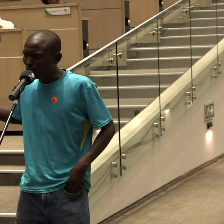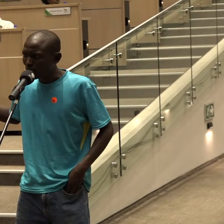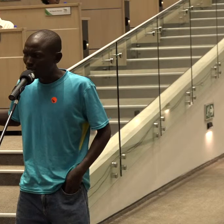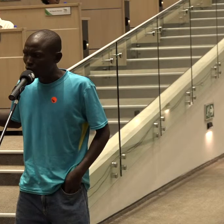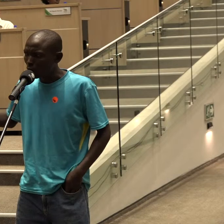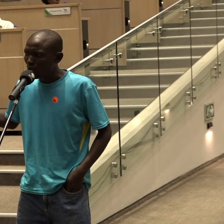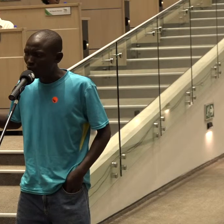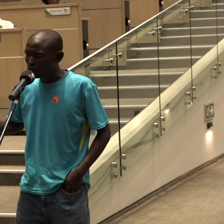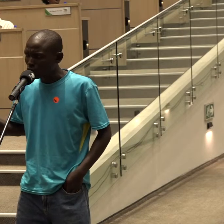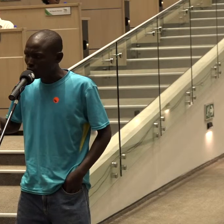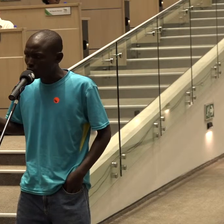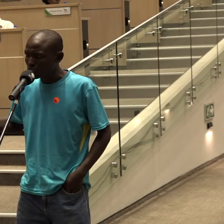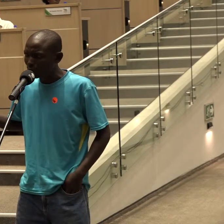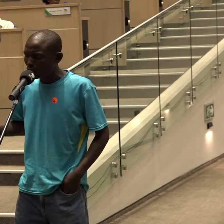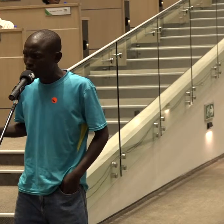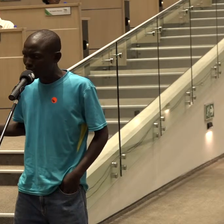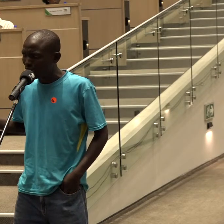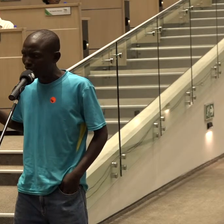s